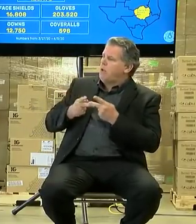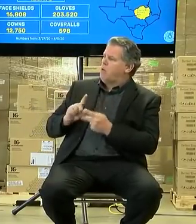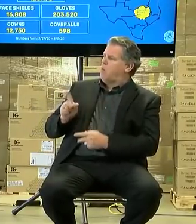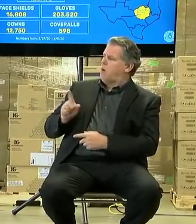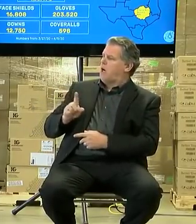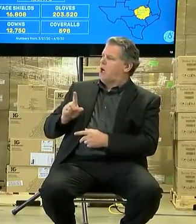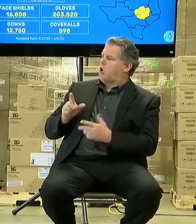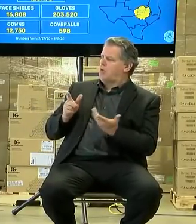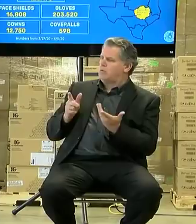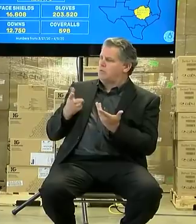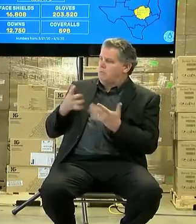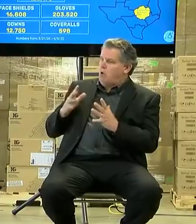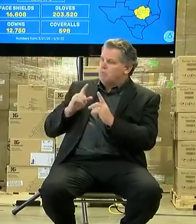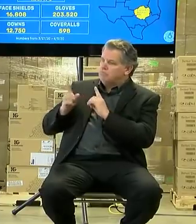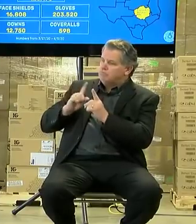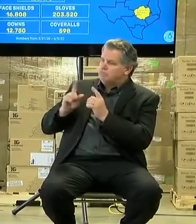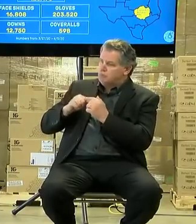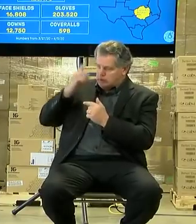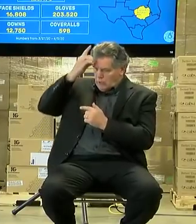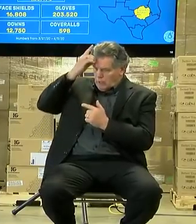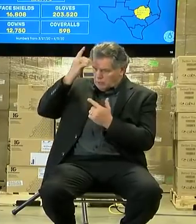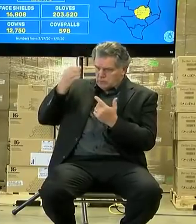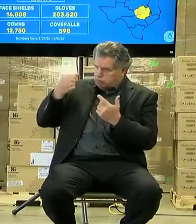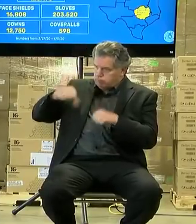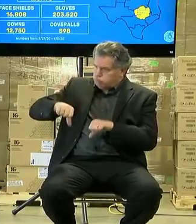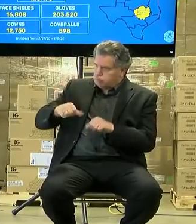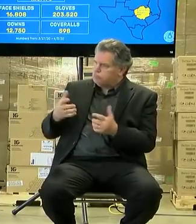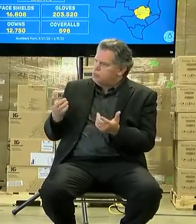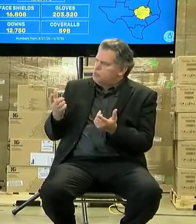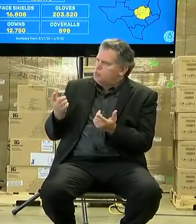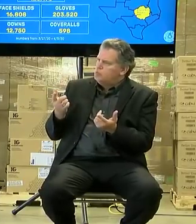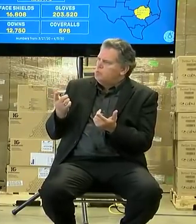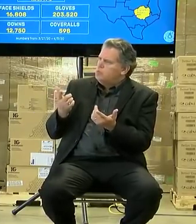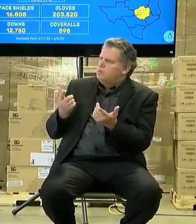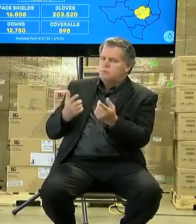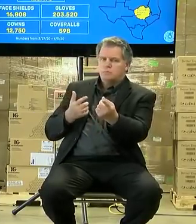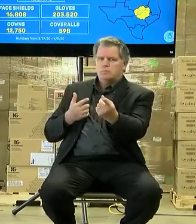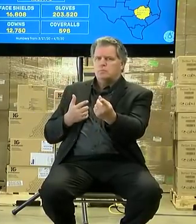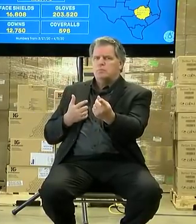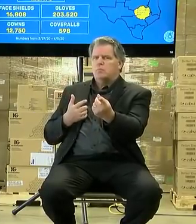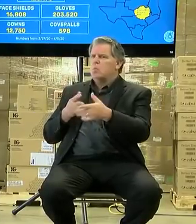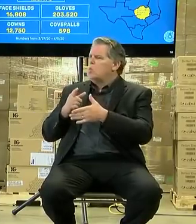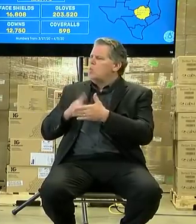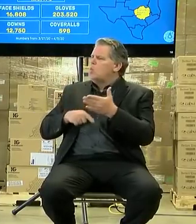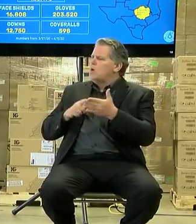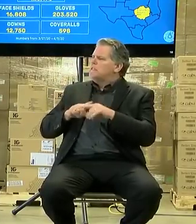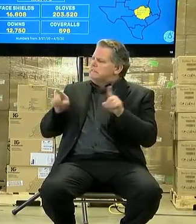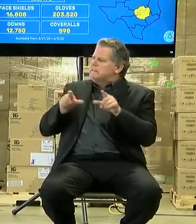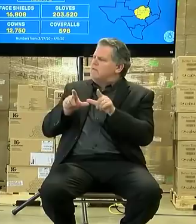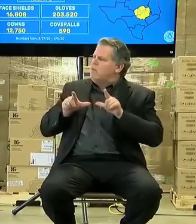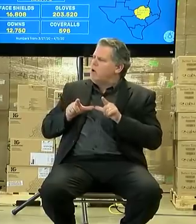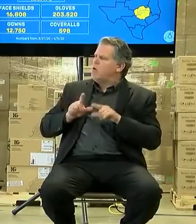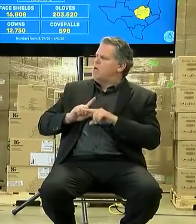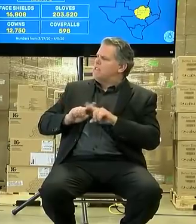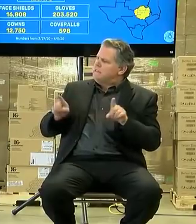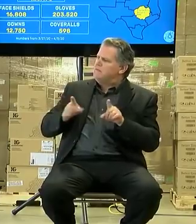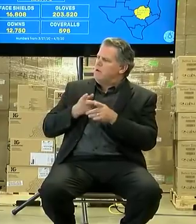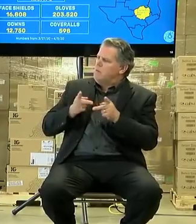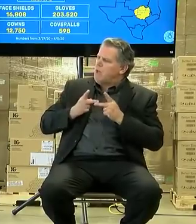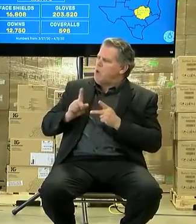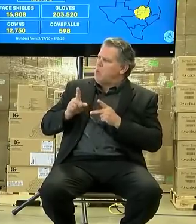and forth with Dallas County? Identified other locations for what? For some of these supplies and resources to